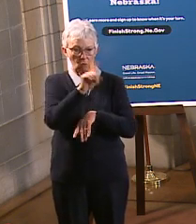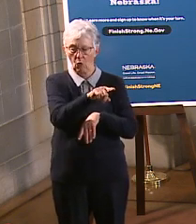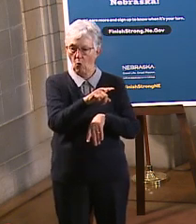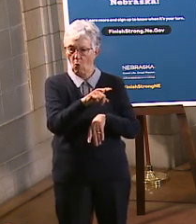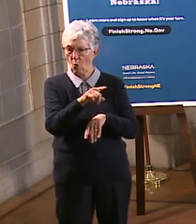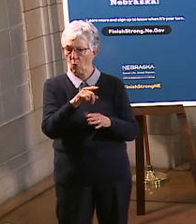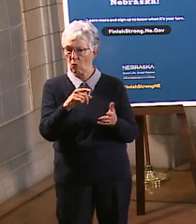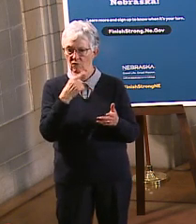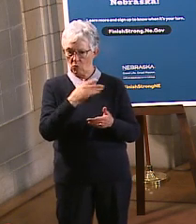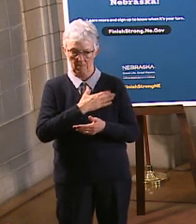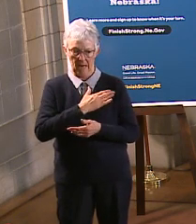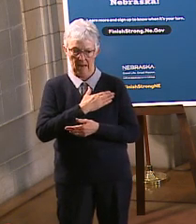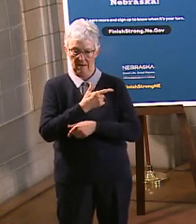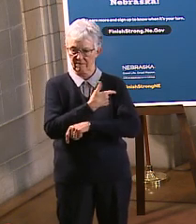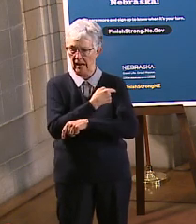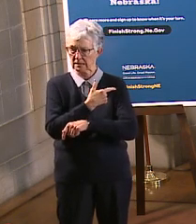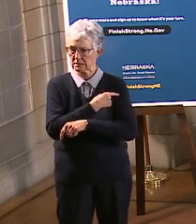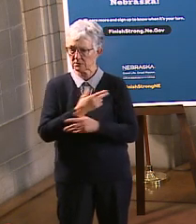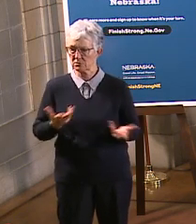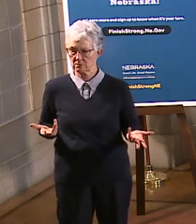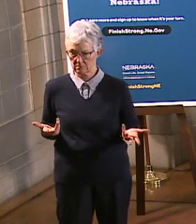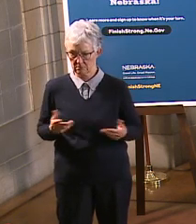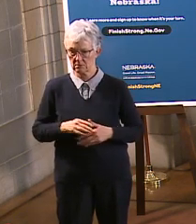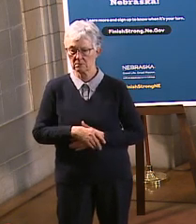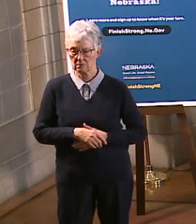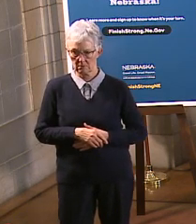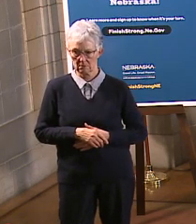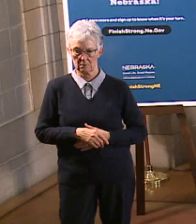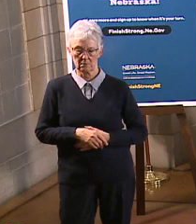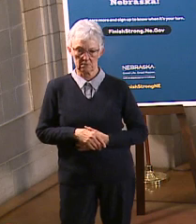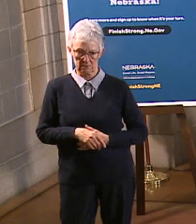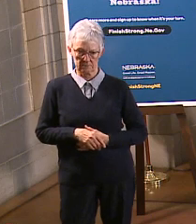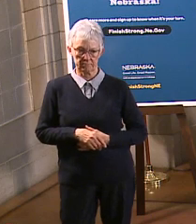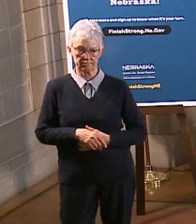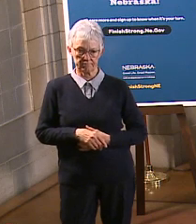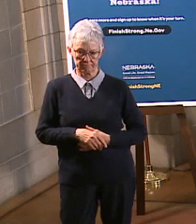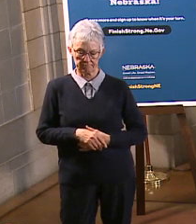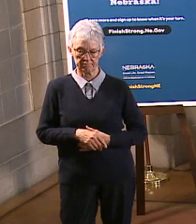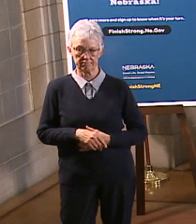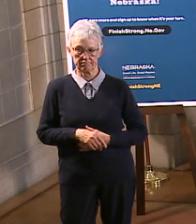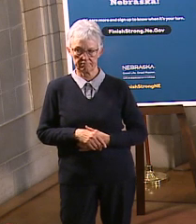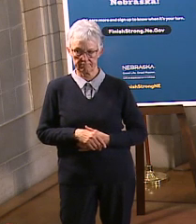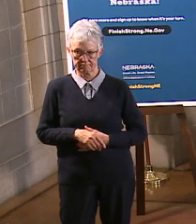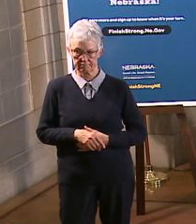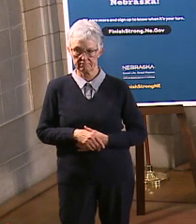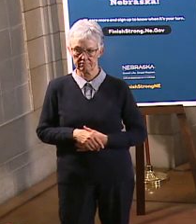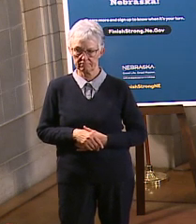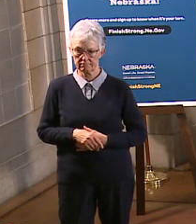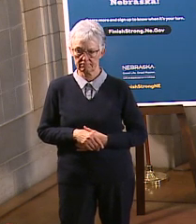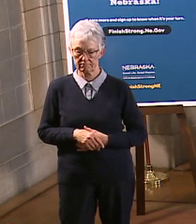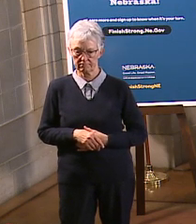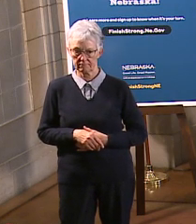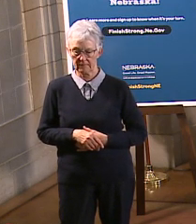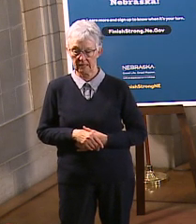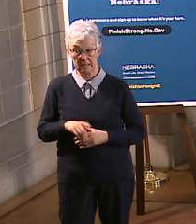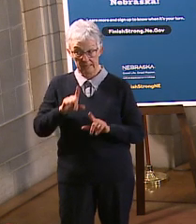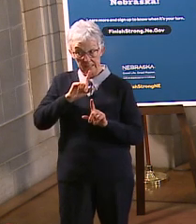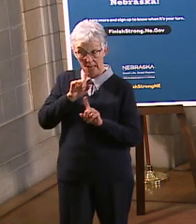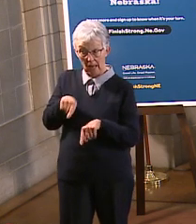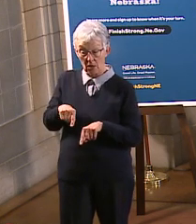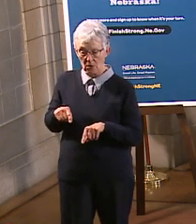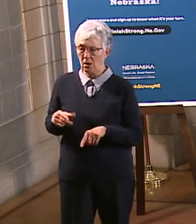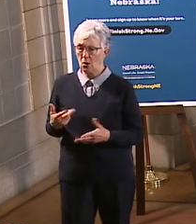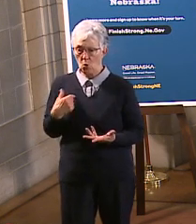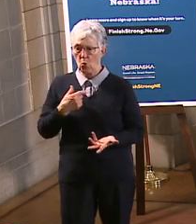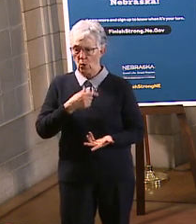previously existing conditions about their frustration with regard to the vaccine priority. And we certainly understand.